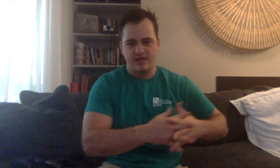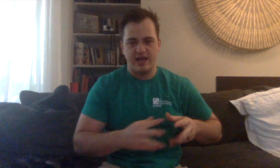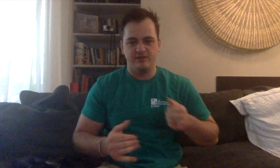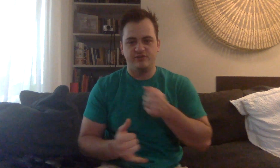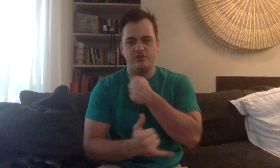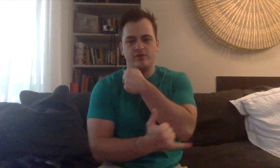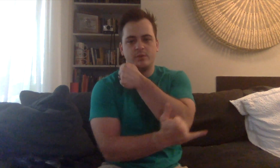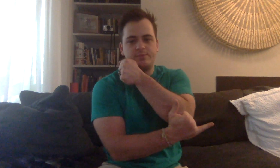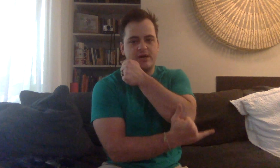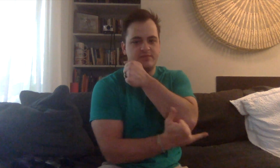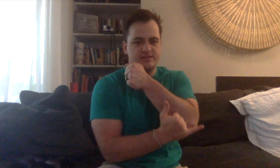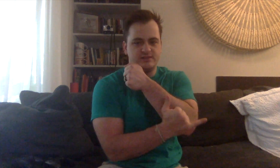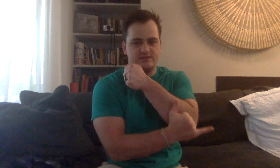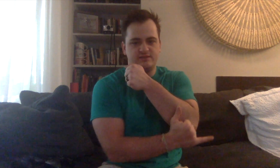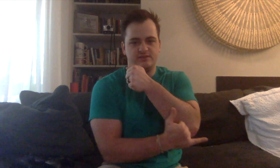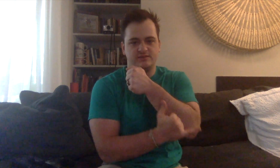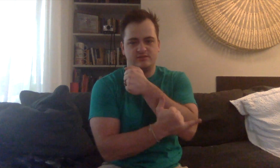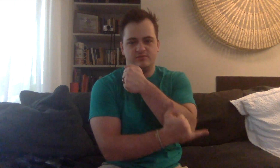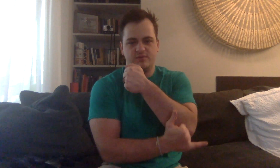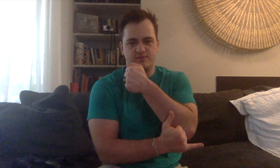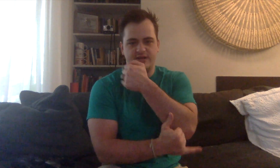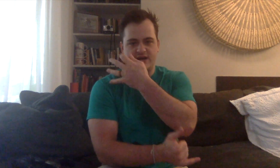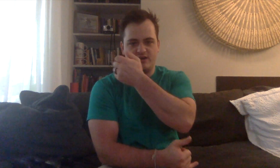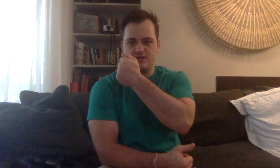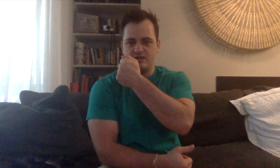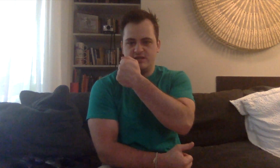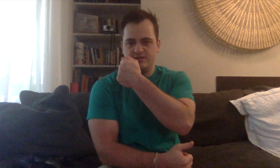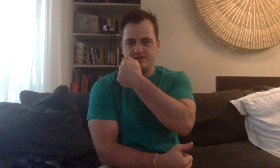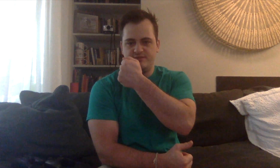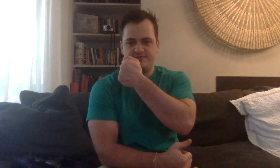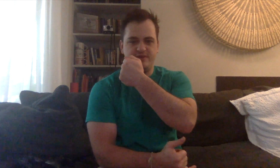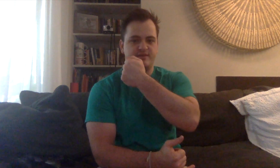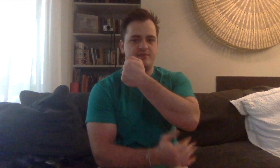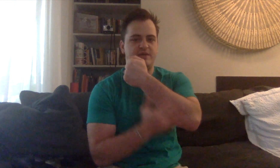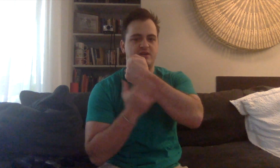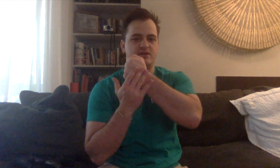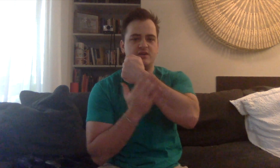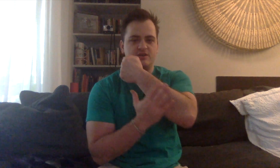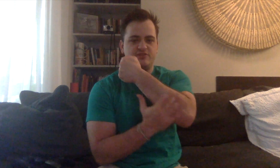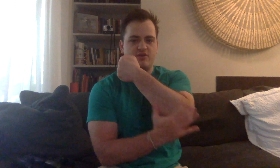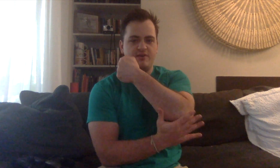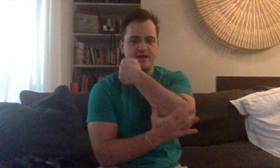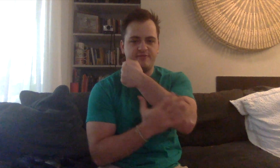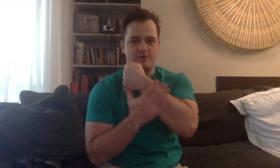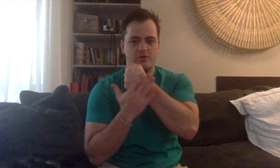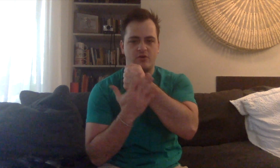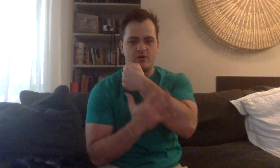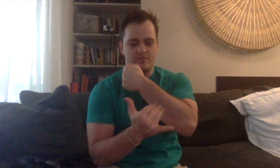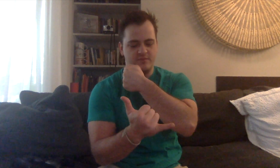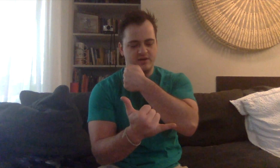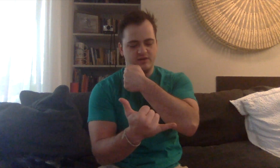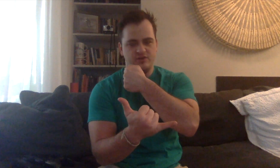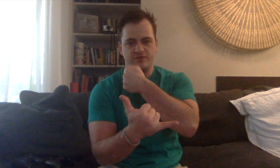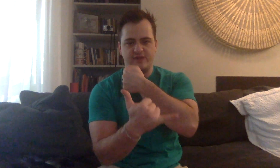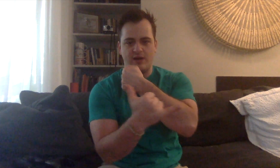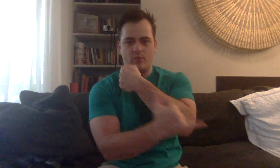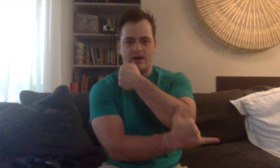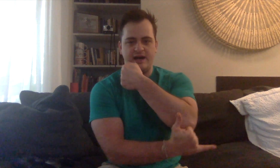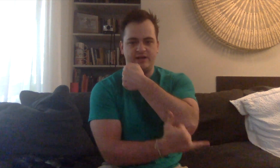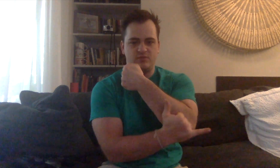And to the republic. Remember, we got our fist up here, showing that forearm, using that Y, rubbing